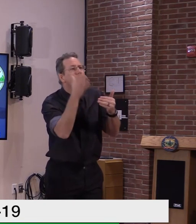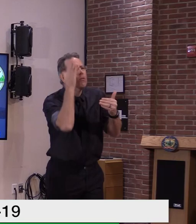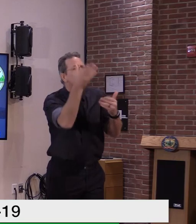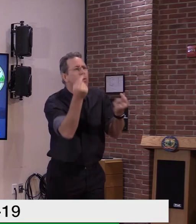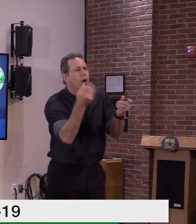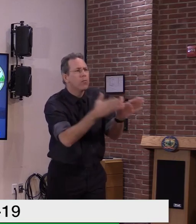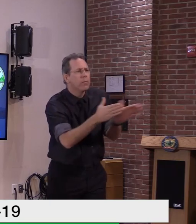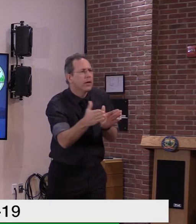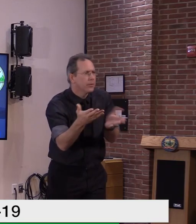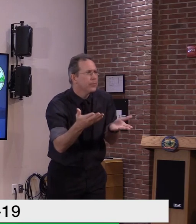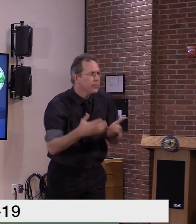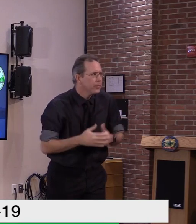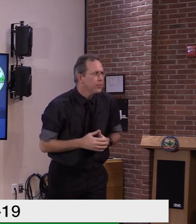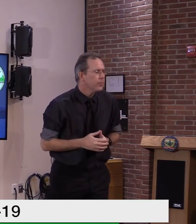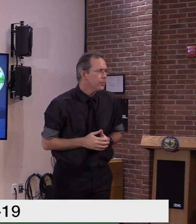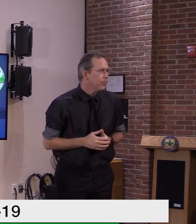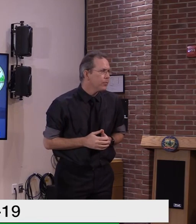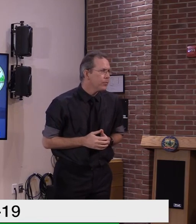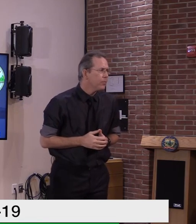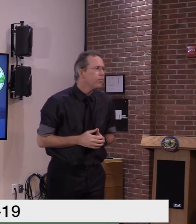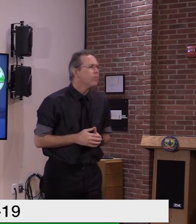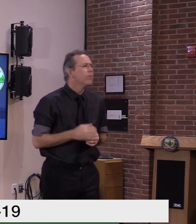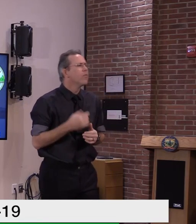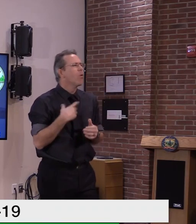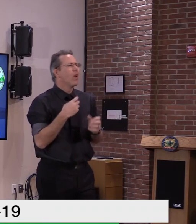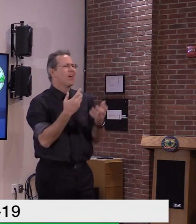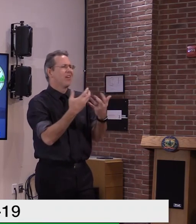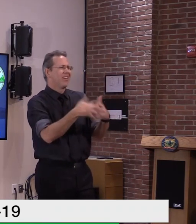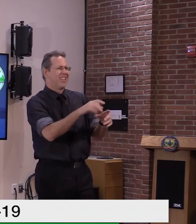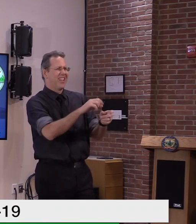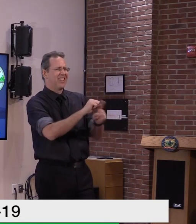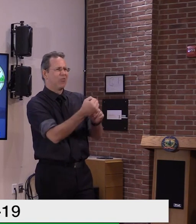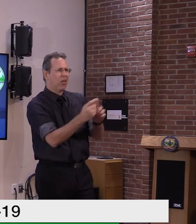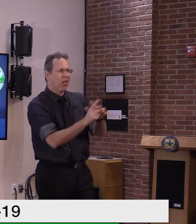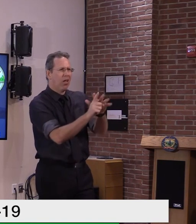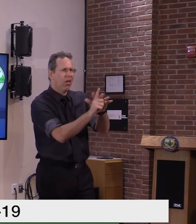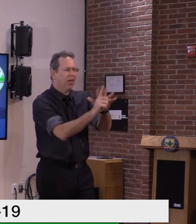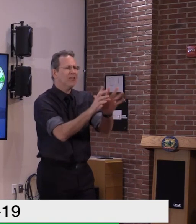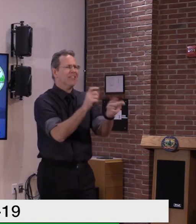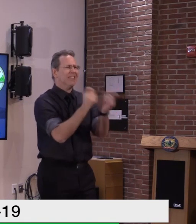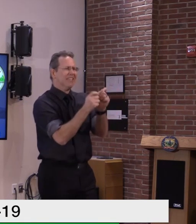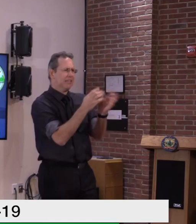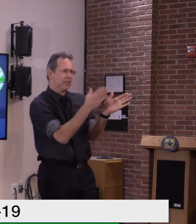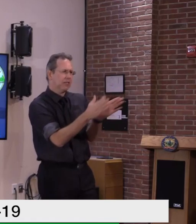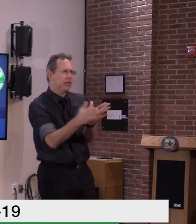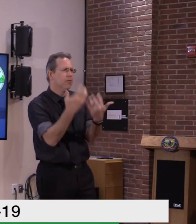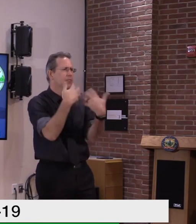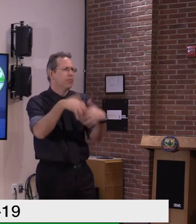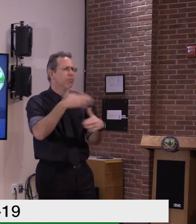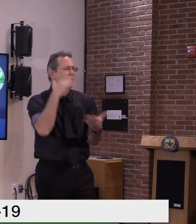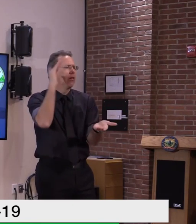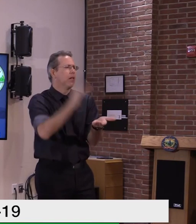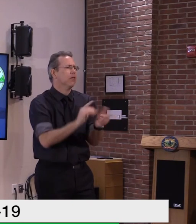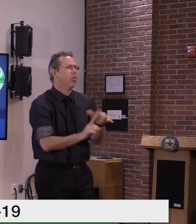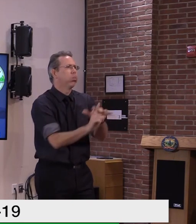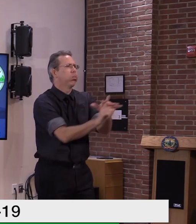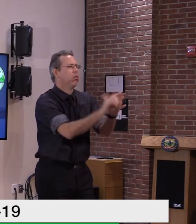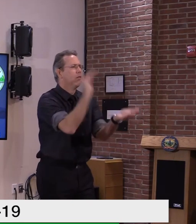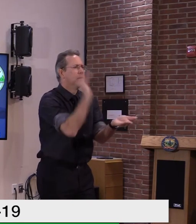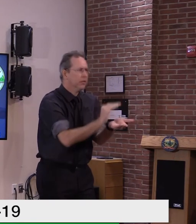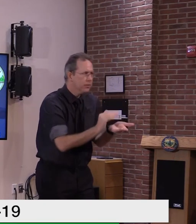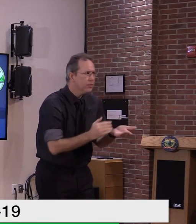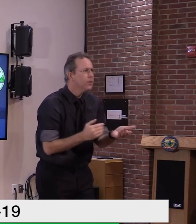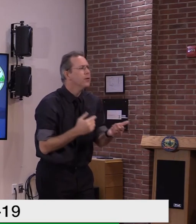rapid testing as well on a daily basis there. And then it answers any questions that the facility may